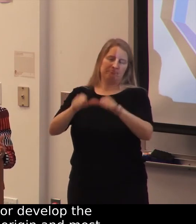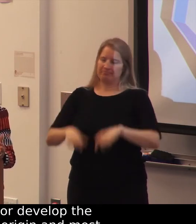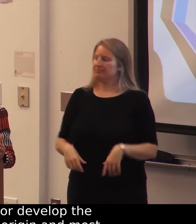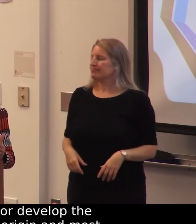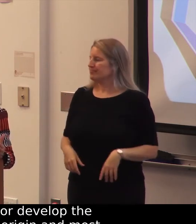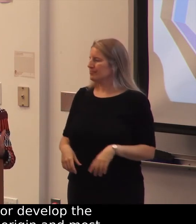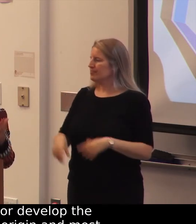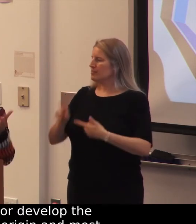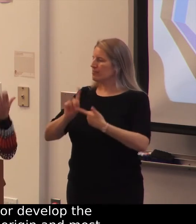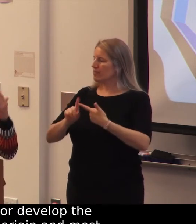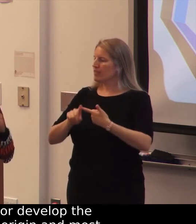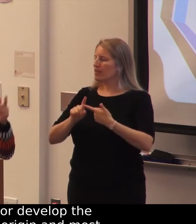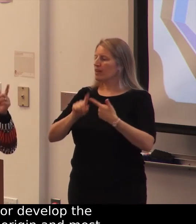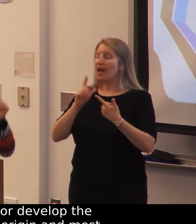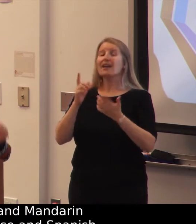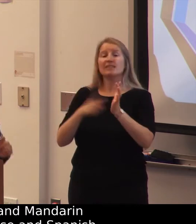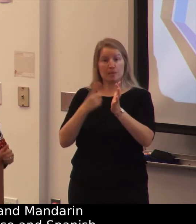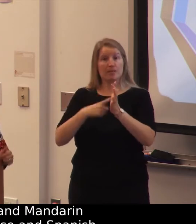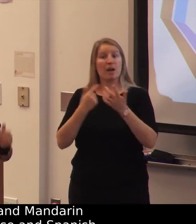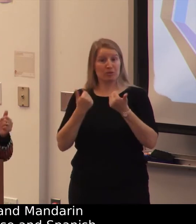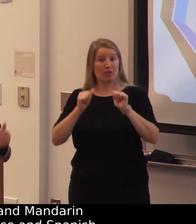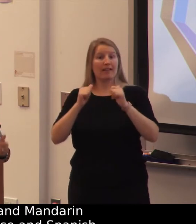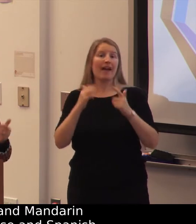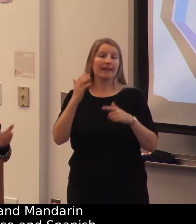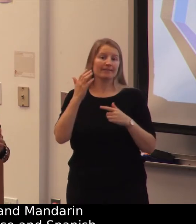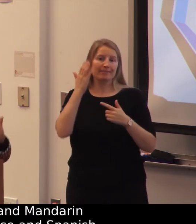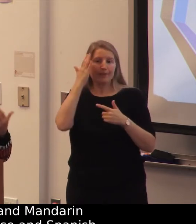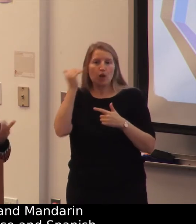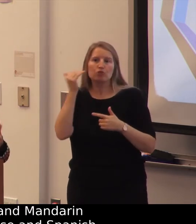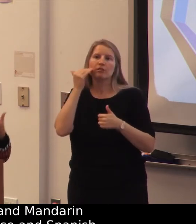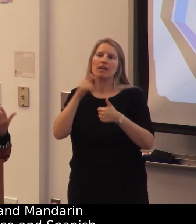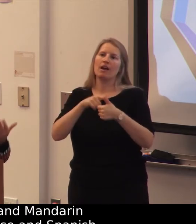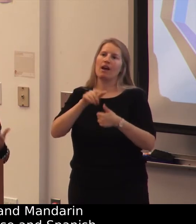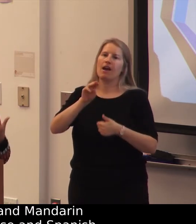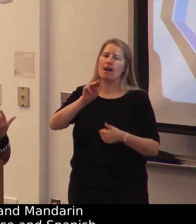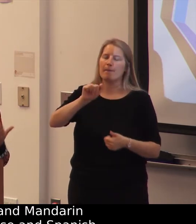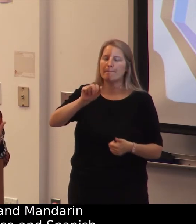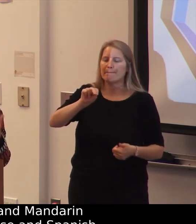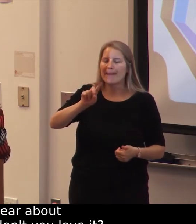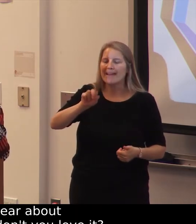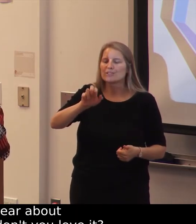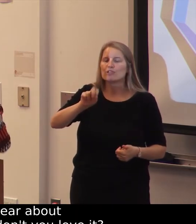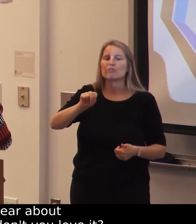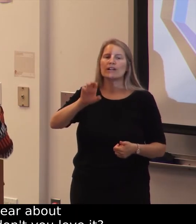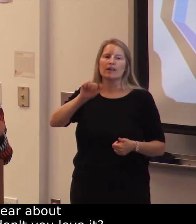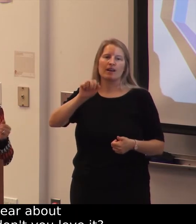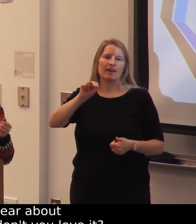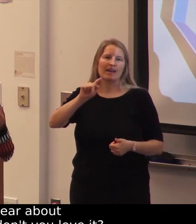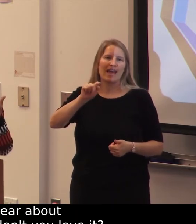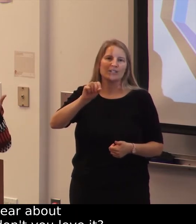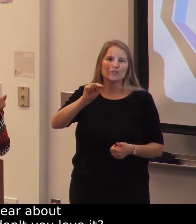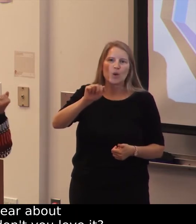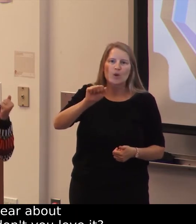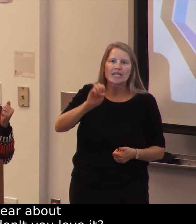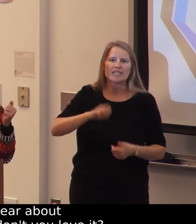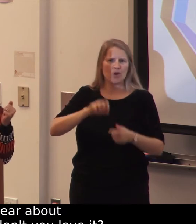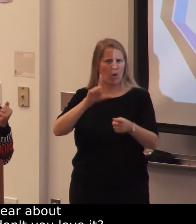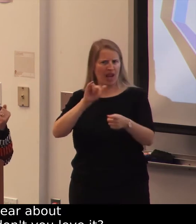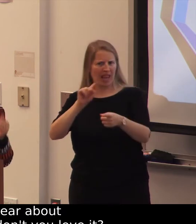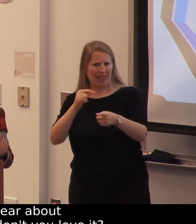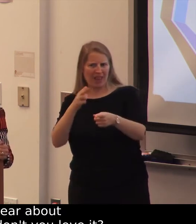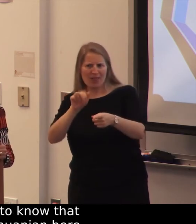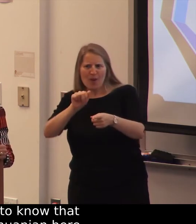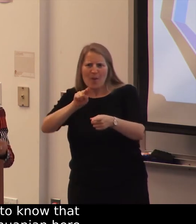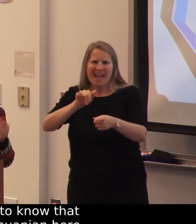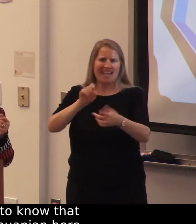the languages of origin. And most of us who are in Korean and Mandarin and Cantonese and Spanish and Greek, and now I hear about Lithuanian. Don't you